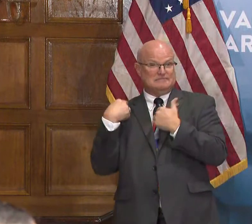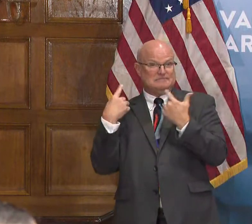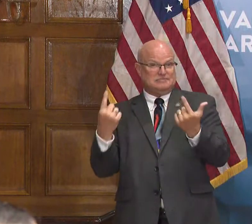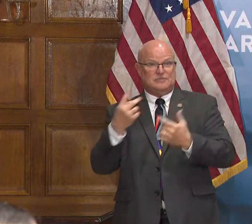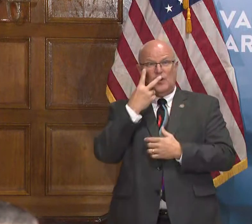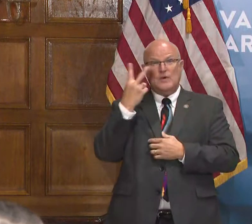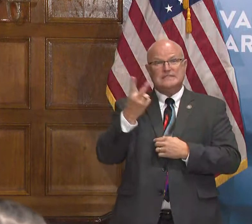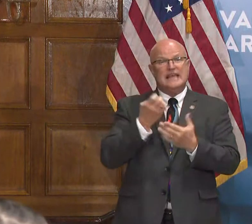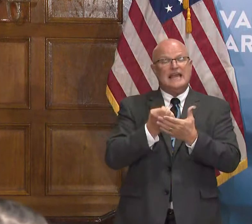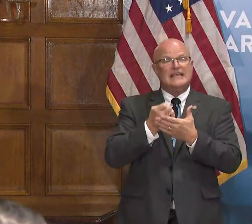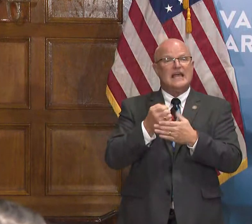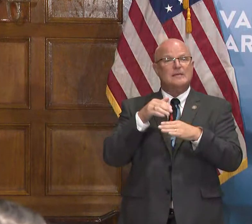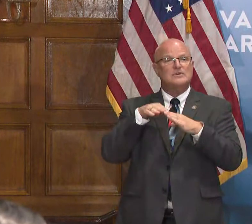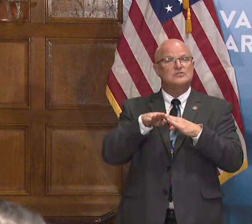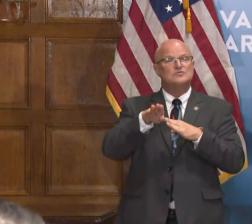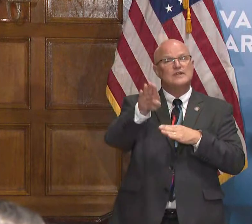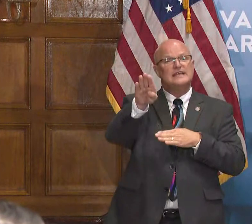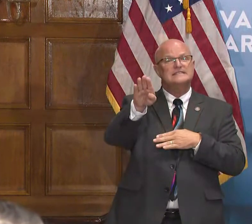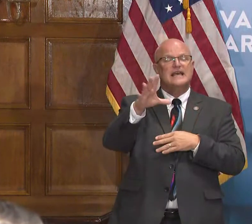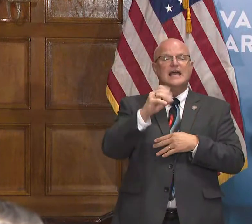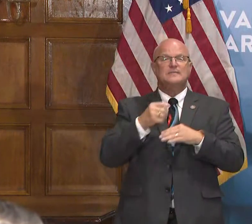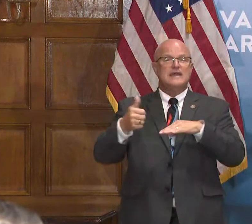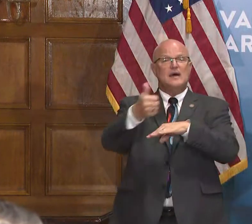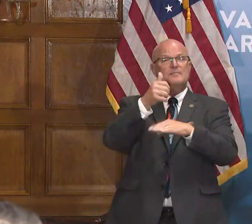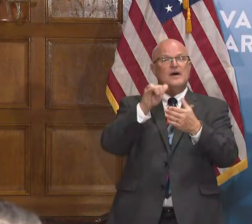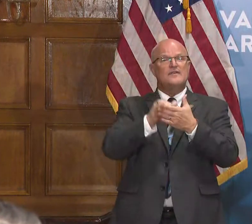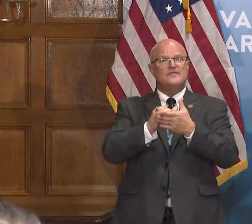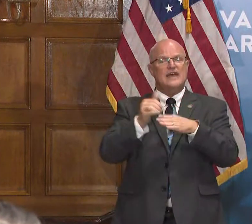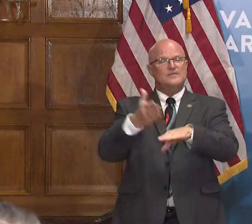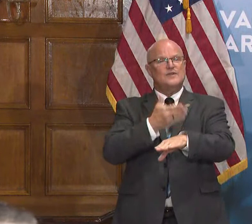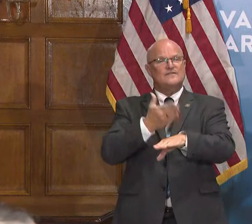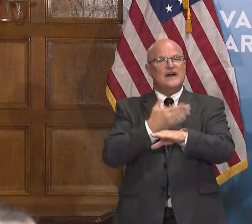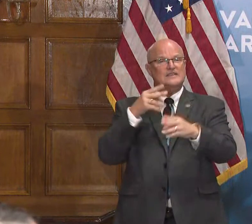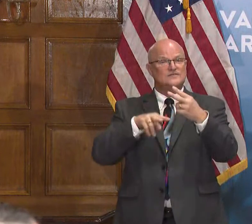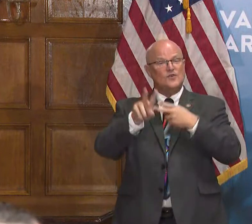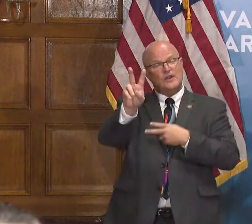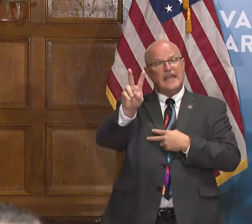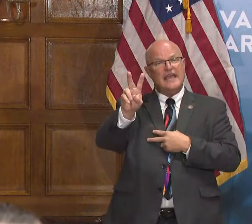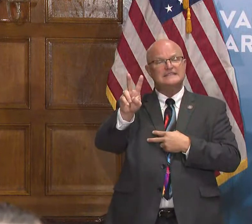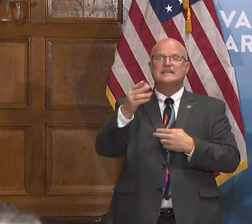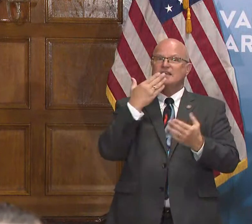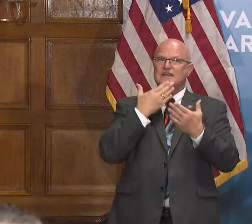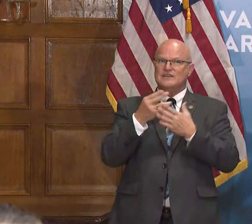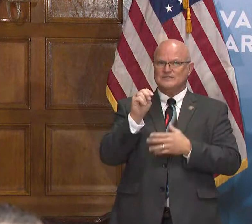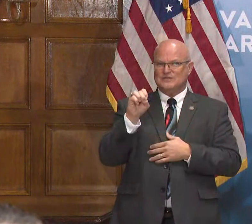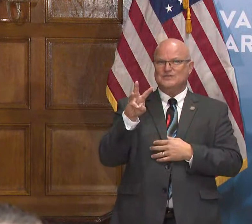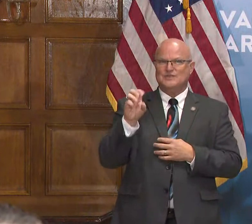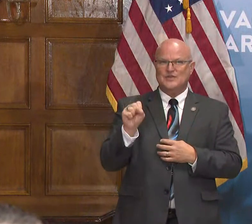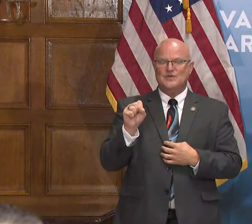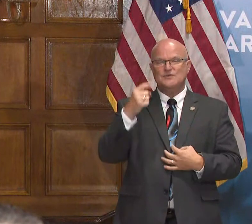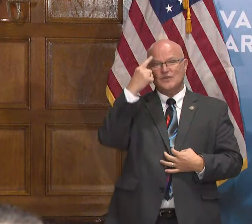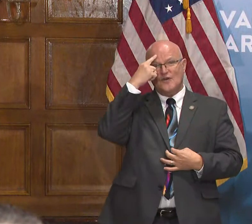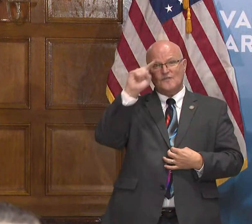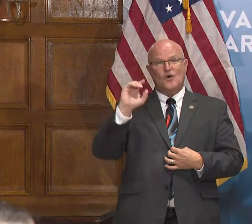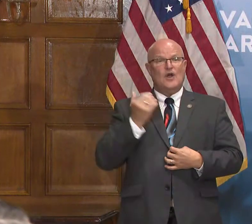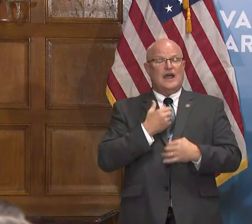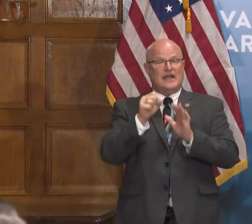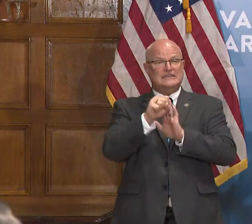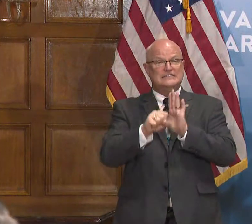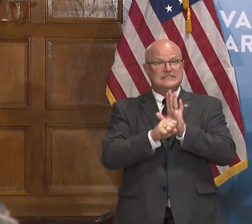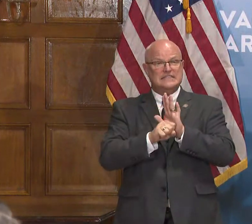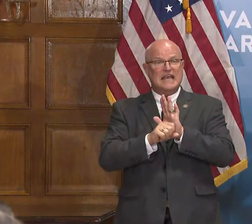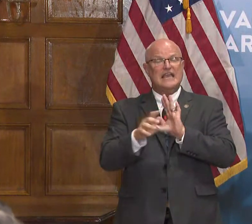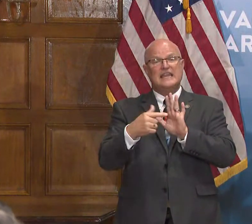see as the economic trends, and to be above that revised forecast is good news for our state